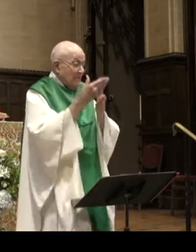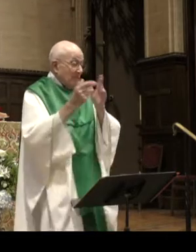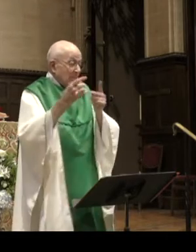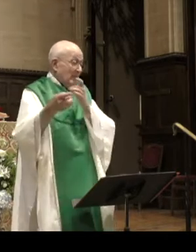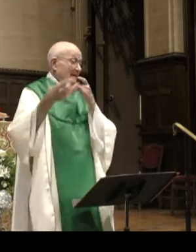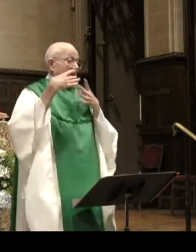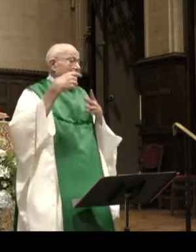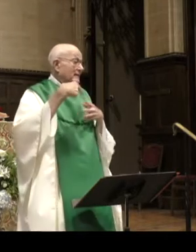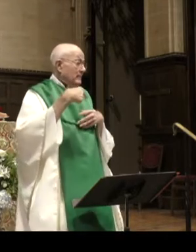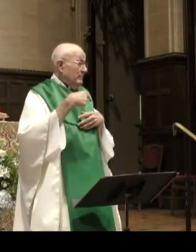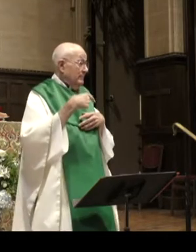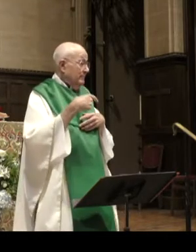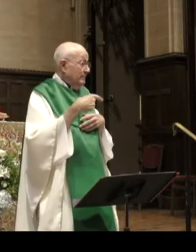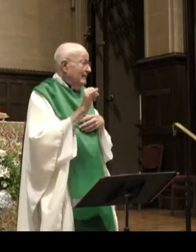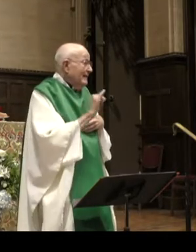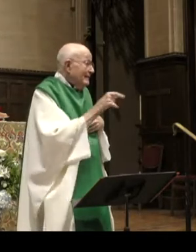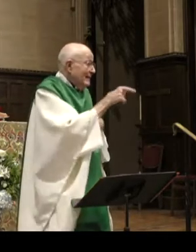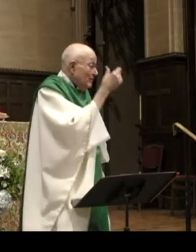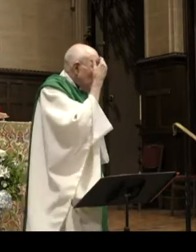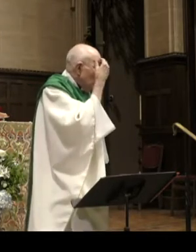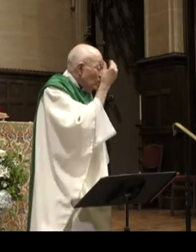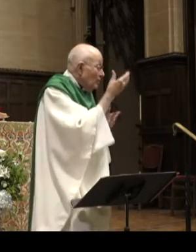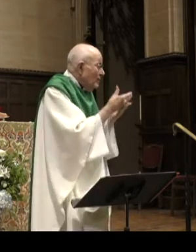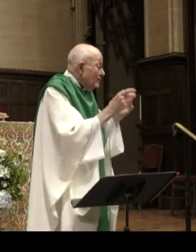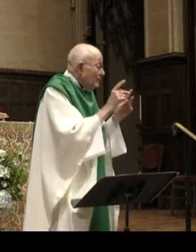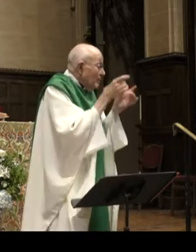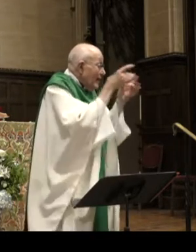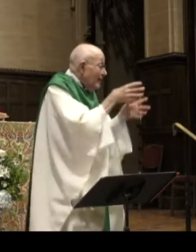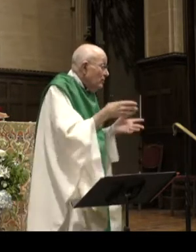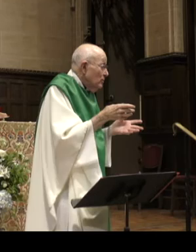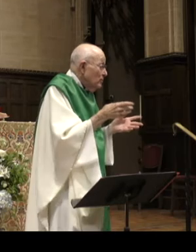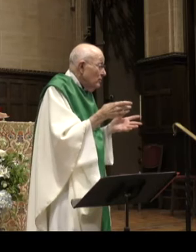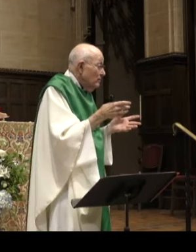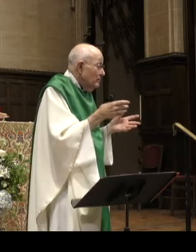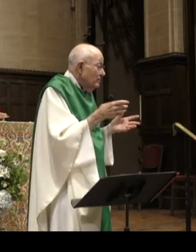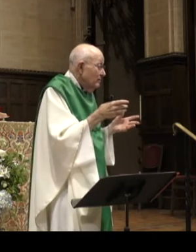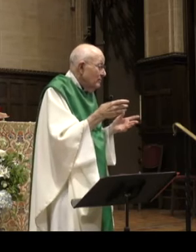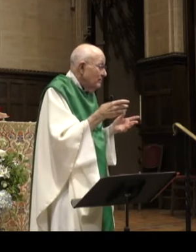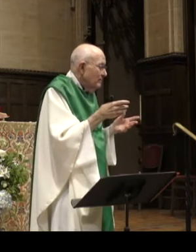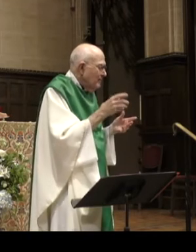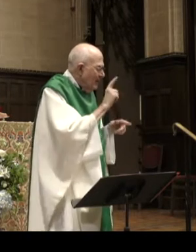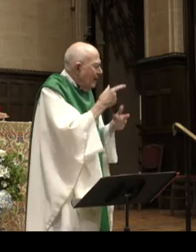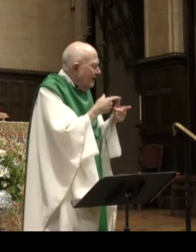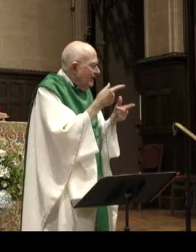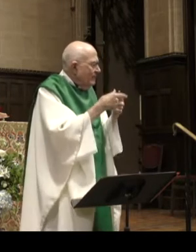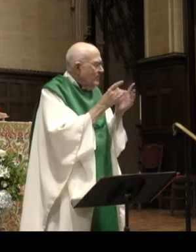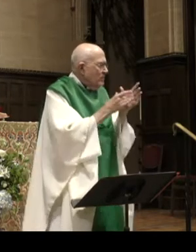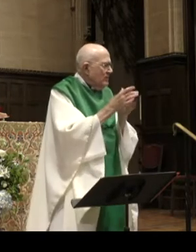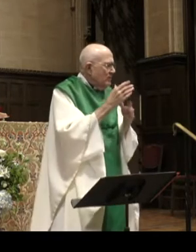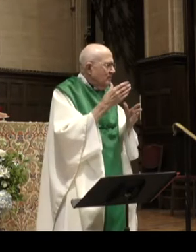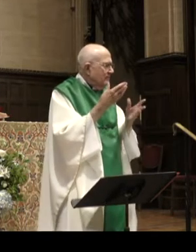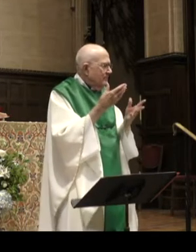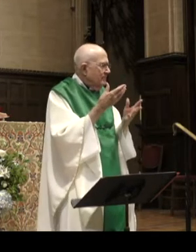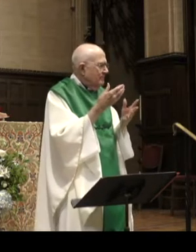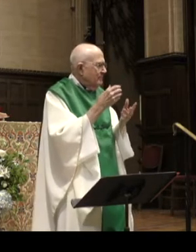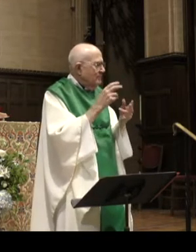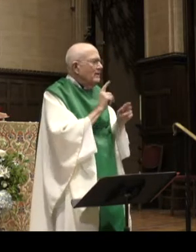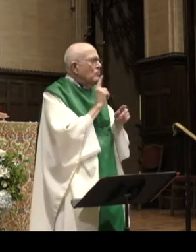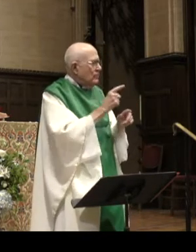Jesus knew some people hated him, same as Jesus knows some people might hate you. And then Jesus